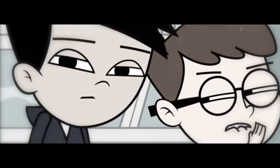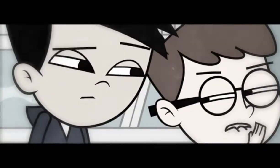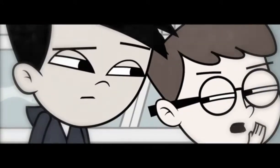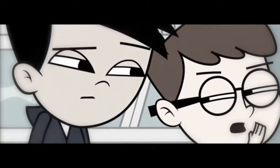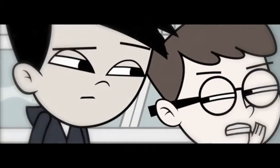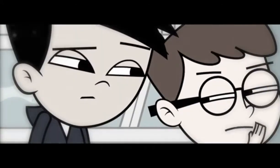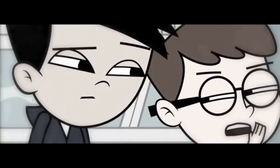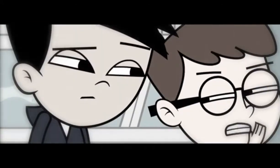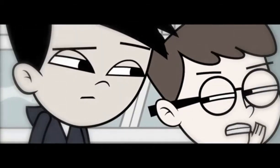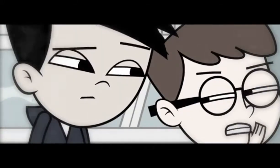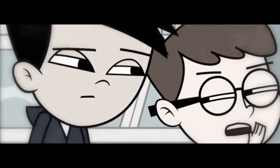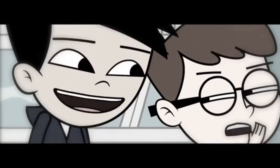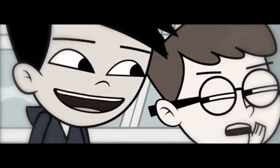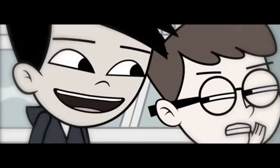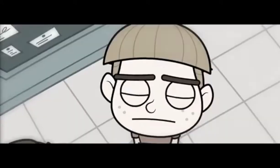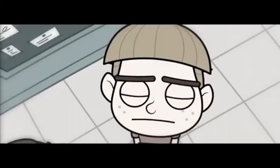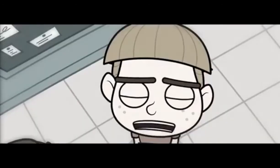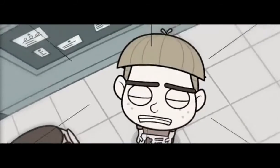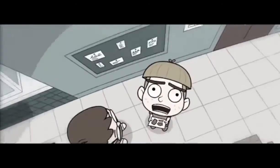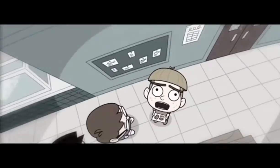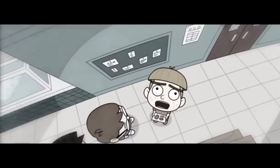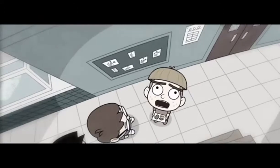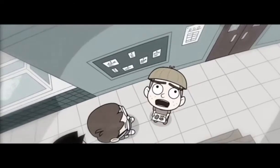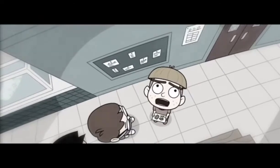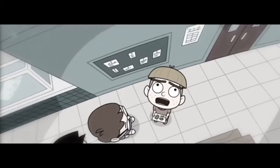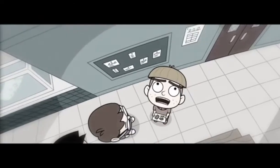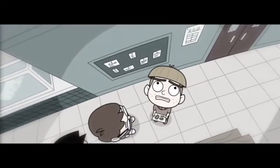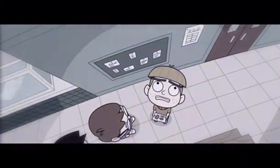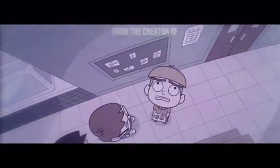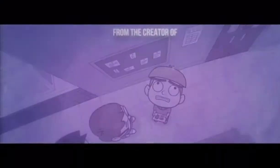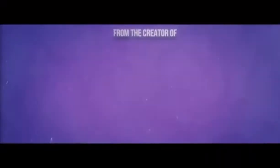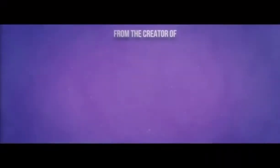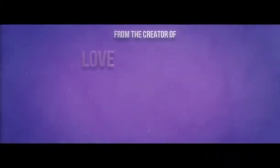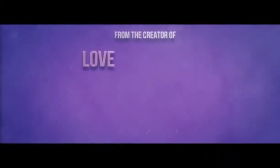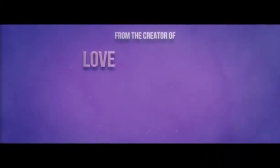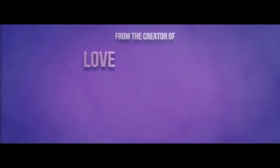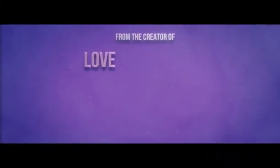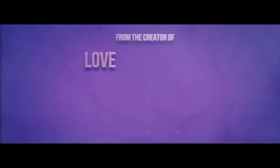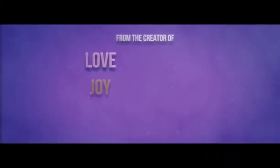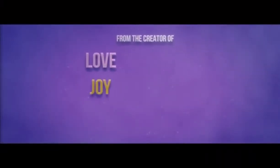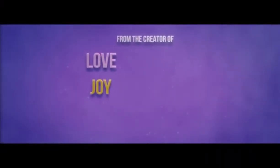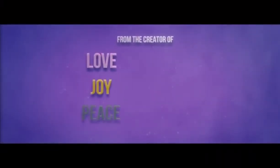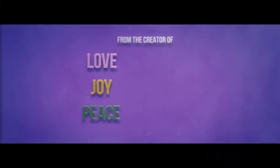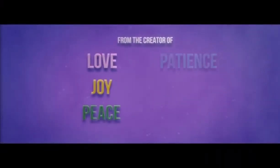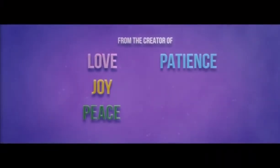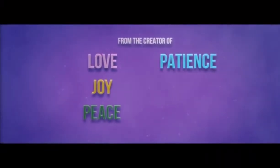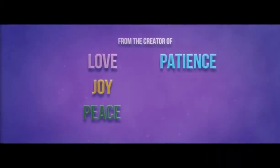of toast. What a nerd. Betrayed! From the creator of love, joy, peace,